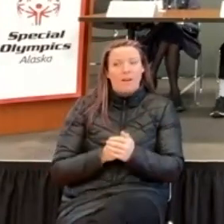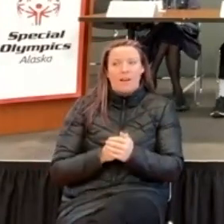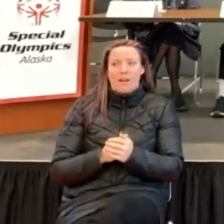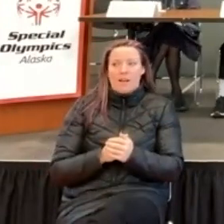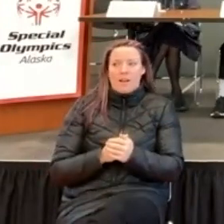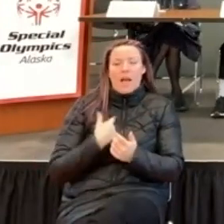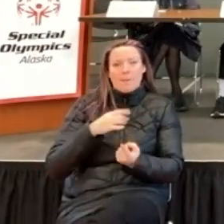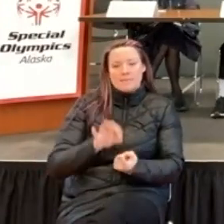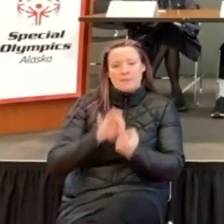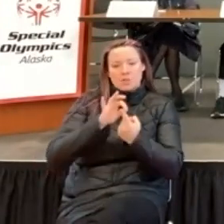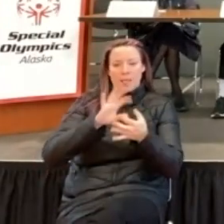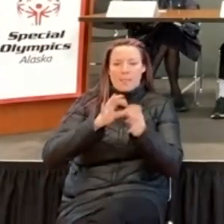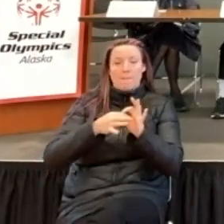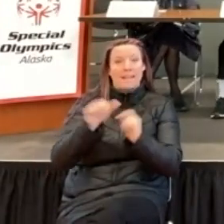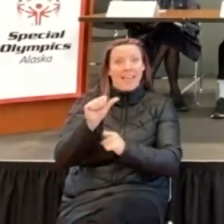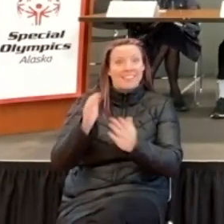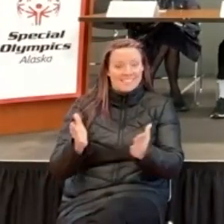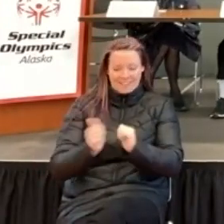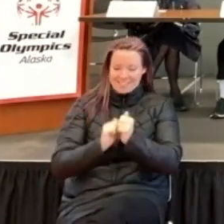I'm a Special Olympic athlete.